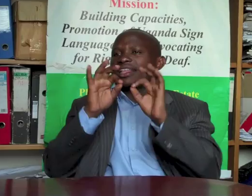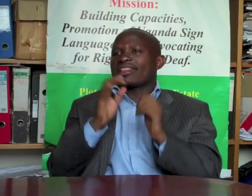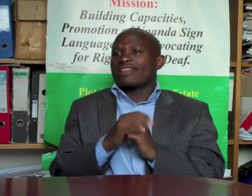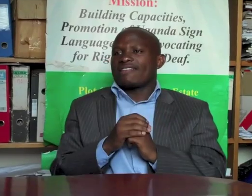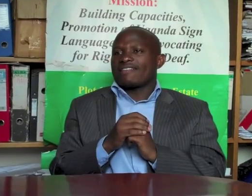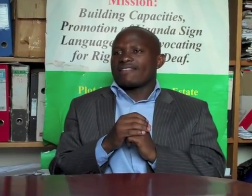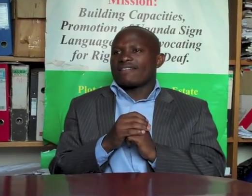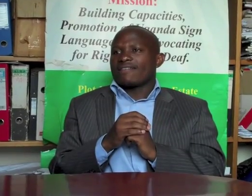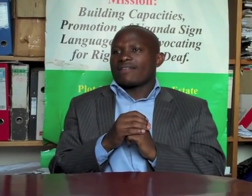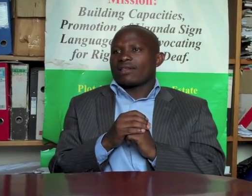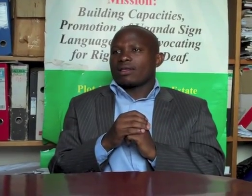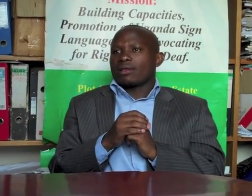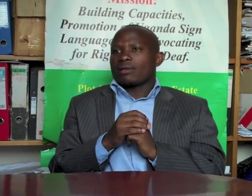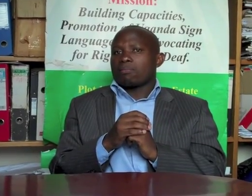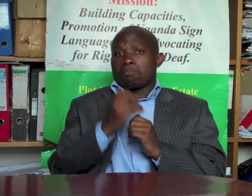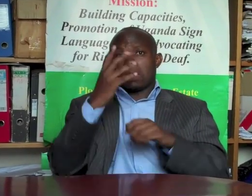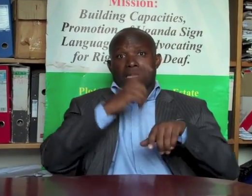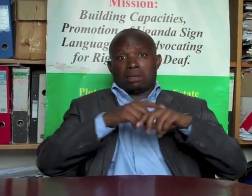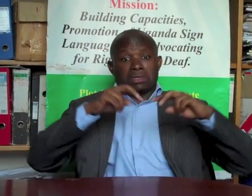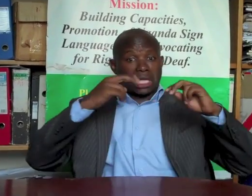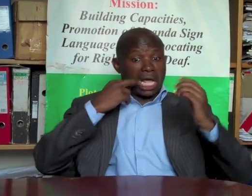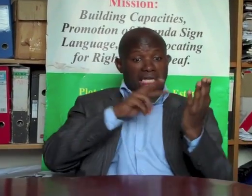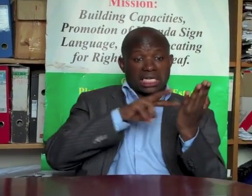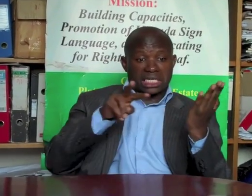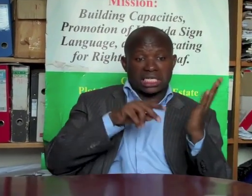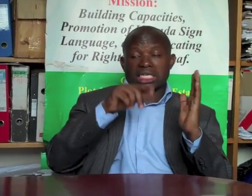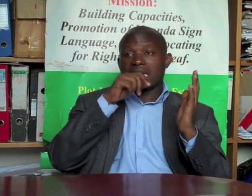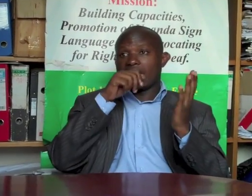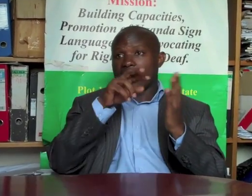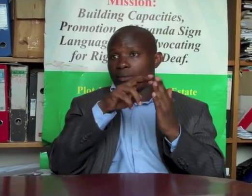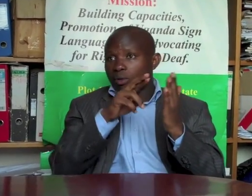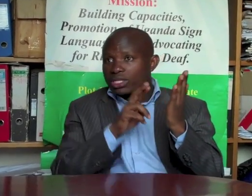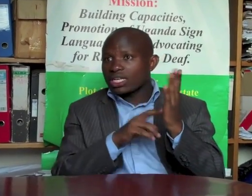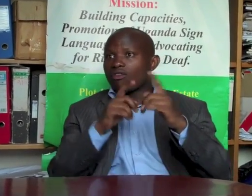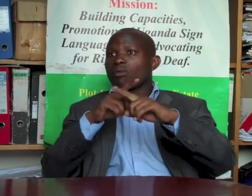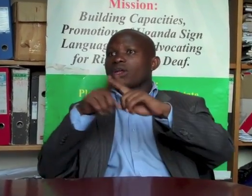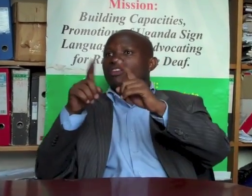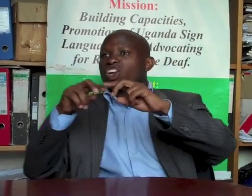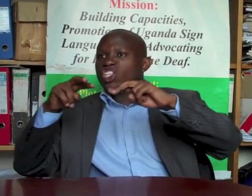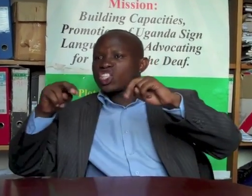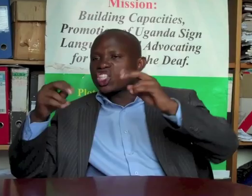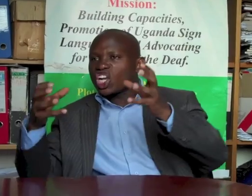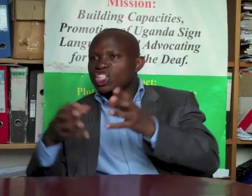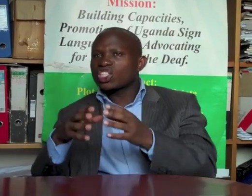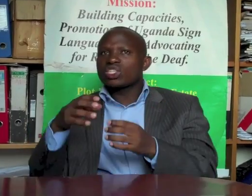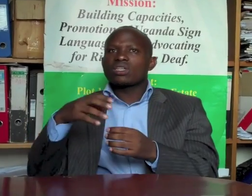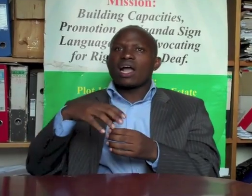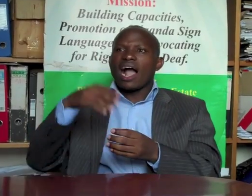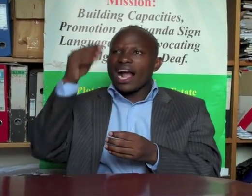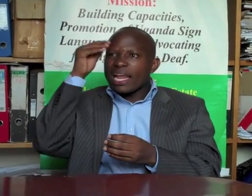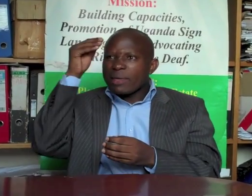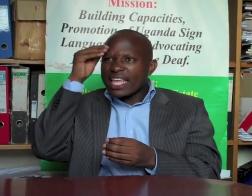That is what I think it is very important. When you read the reports from the different